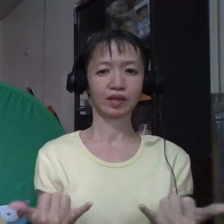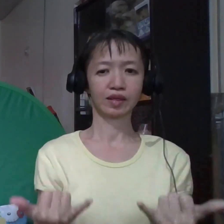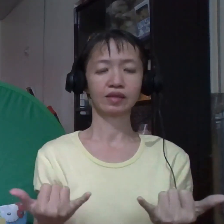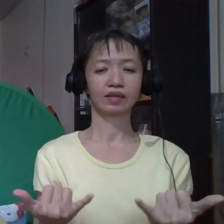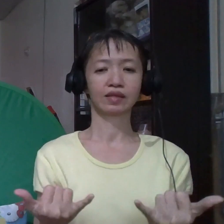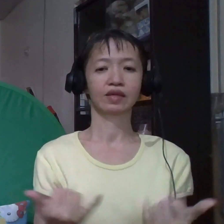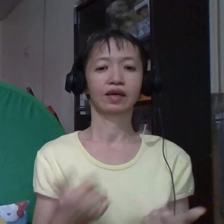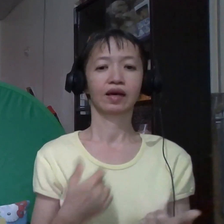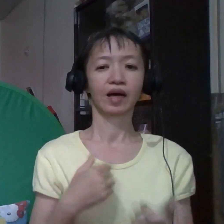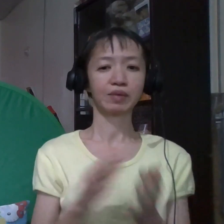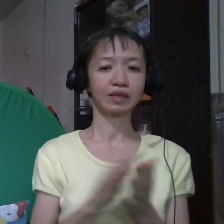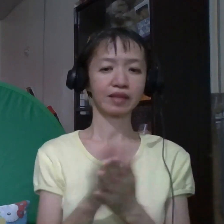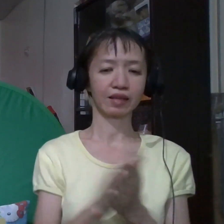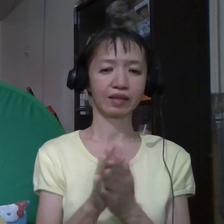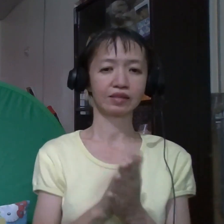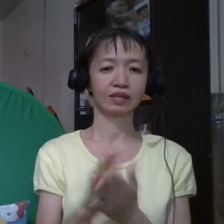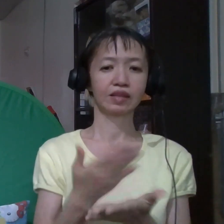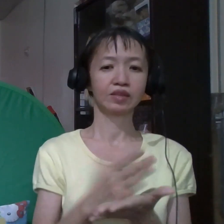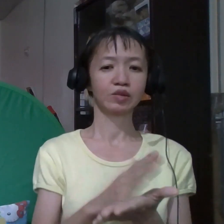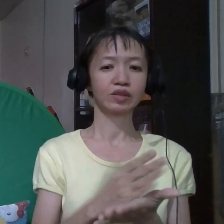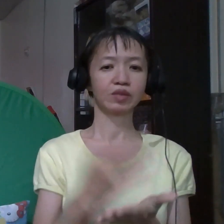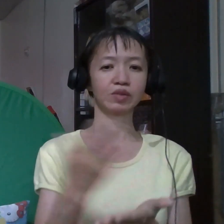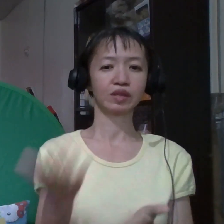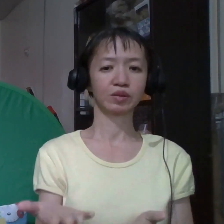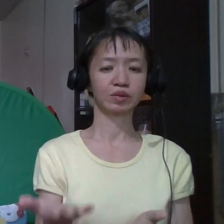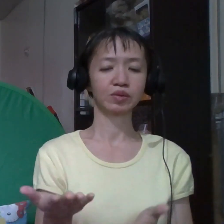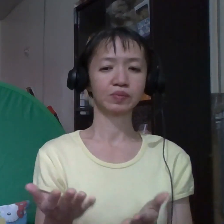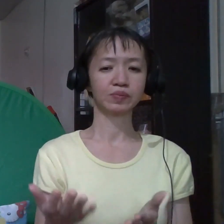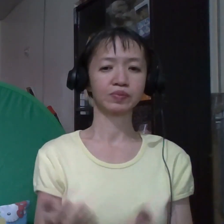Today, I'm excited to share with you